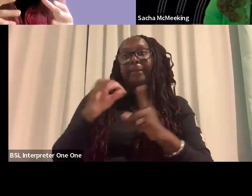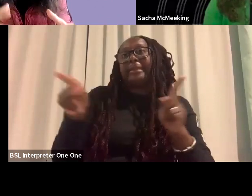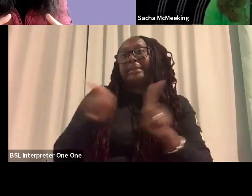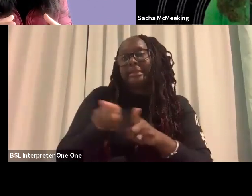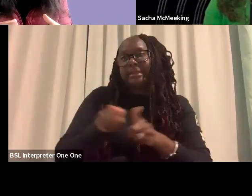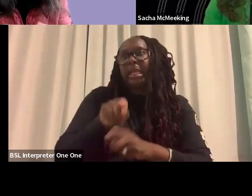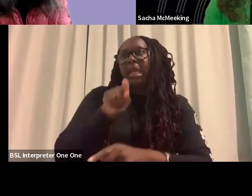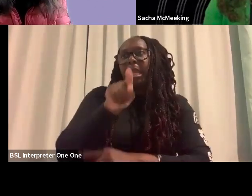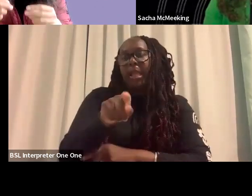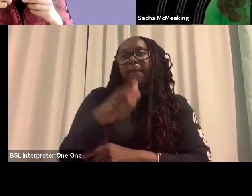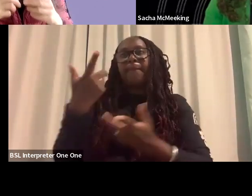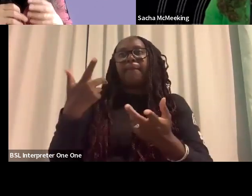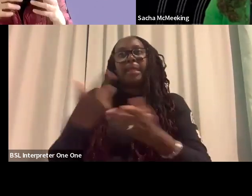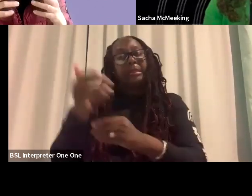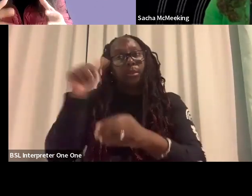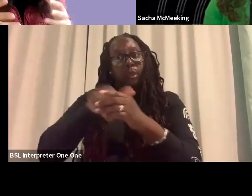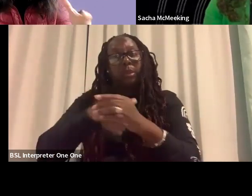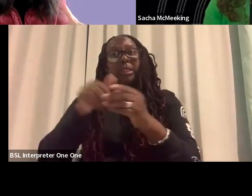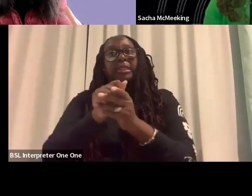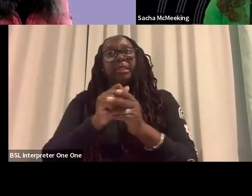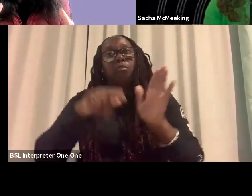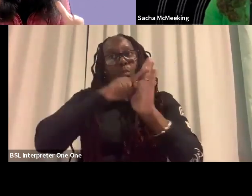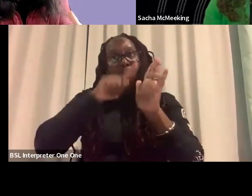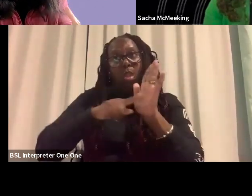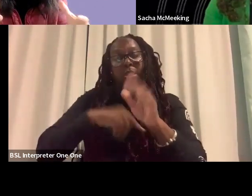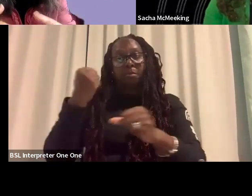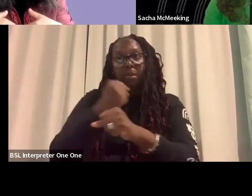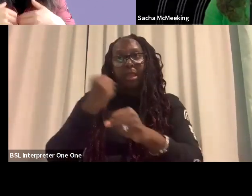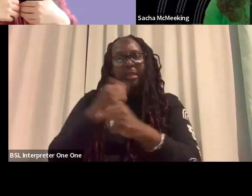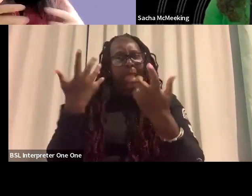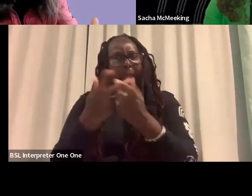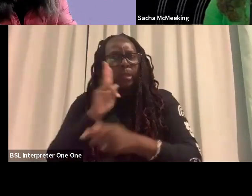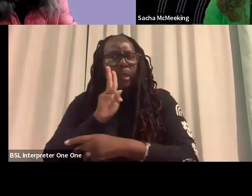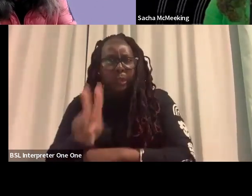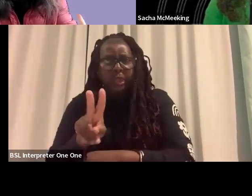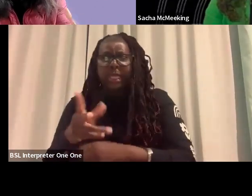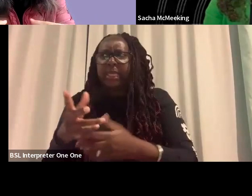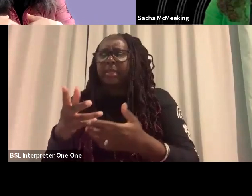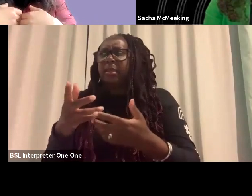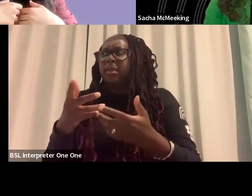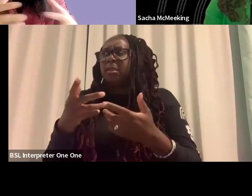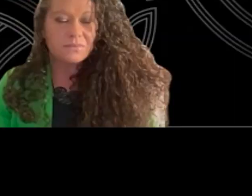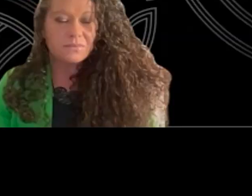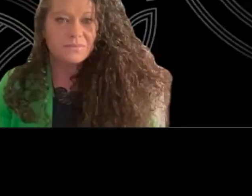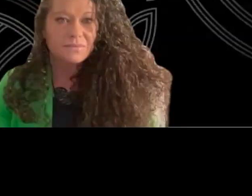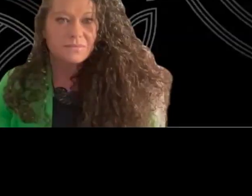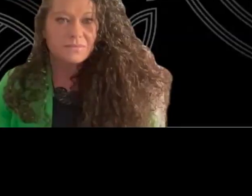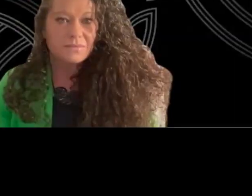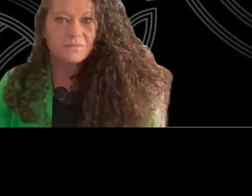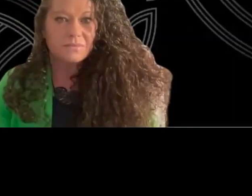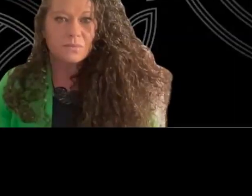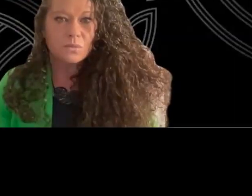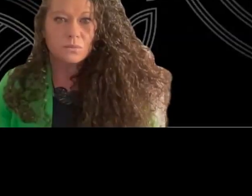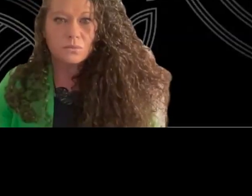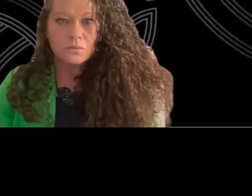and dominating policymaking. So how do you think, from your perspective, we can spread this type of practice more widely